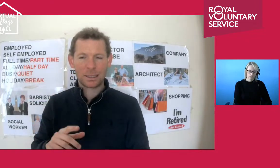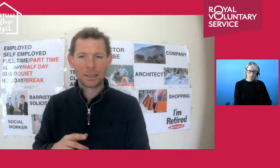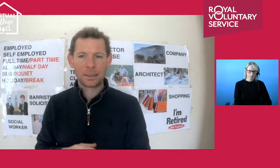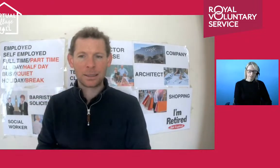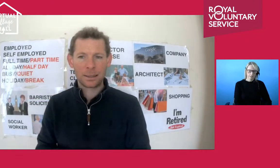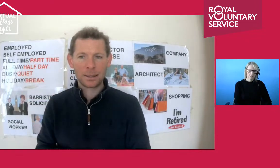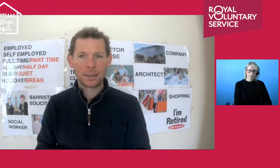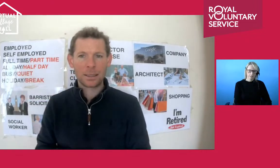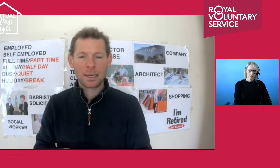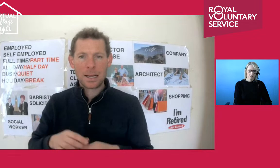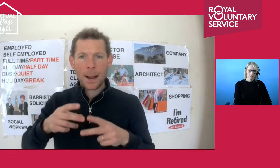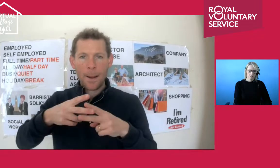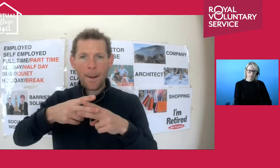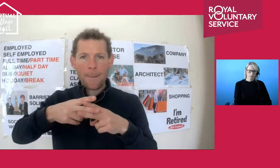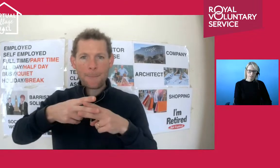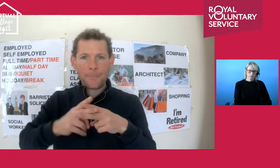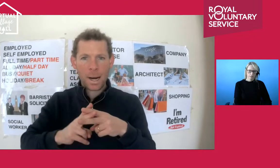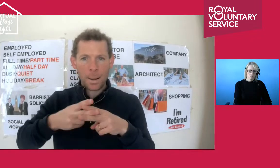electrician,